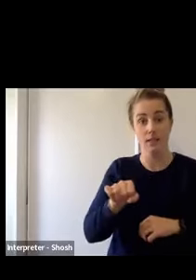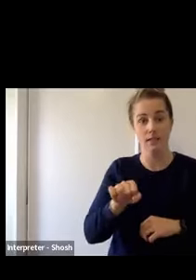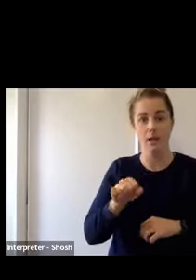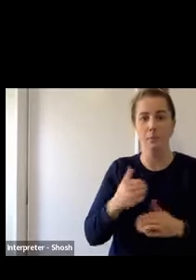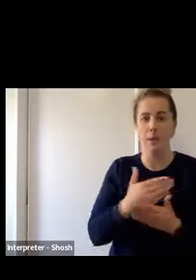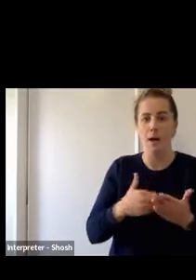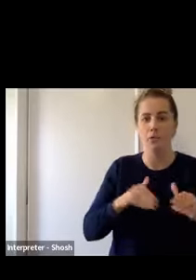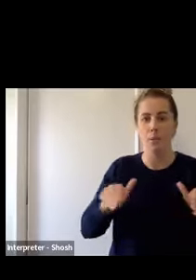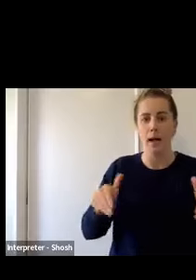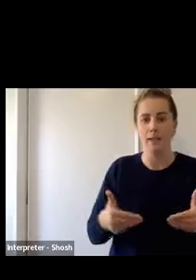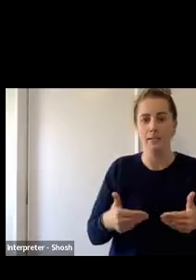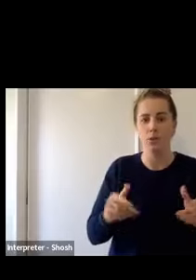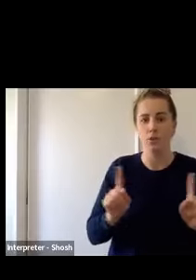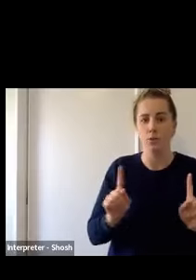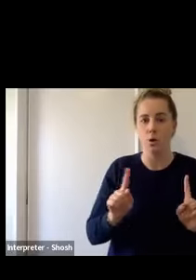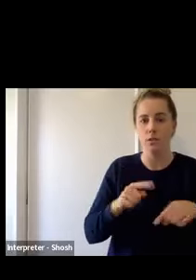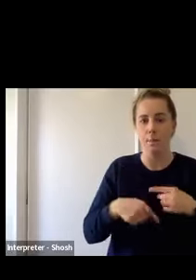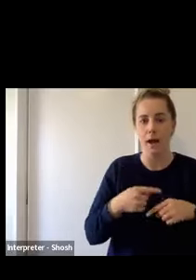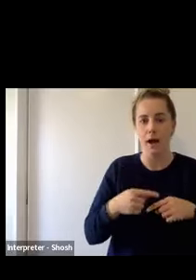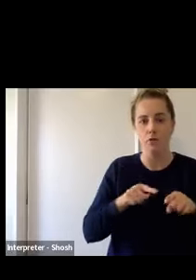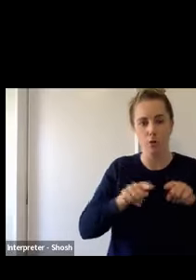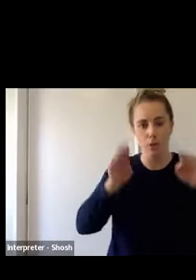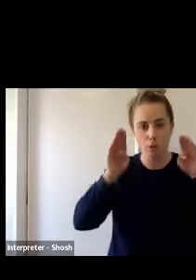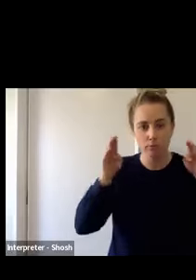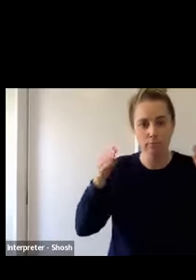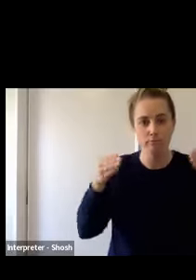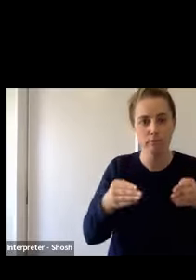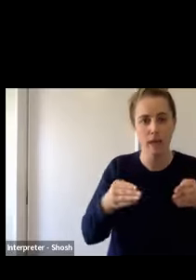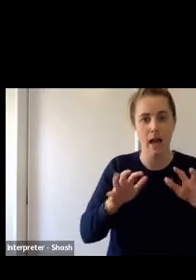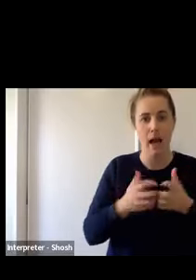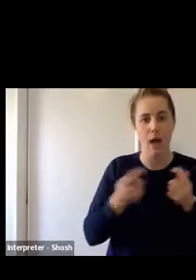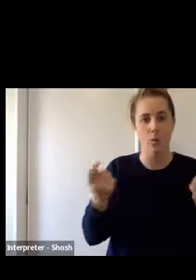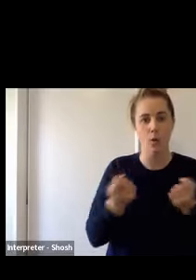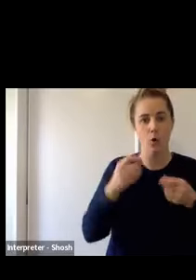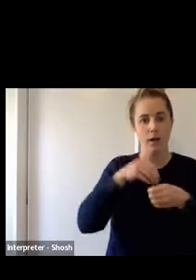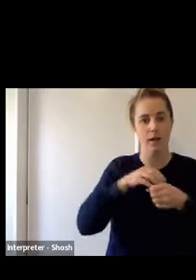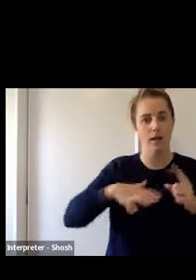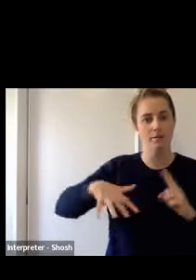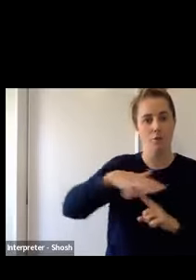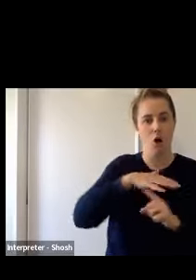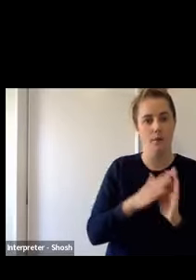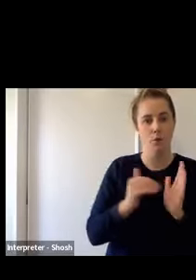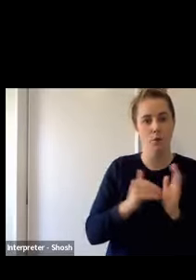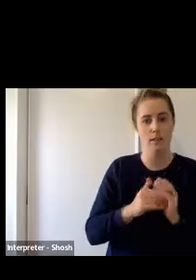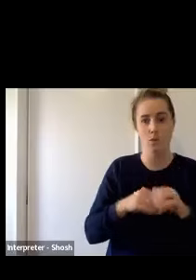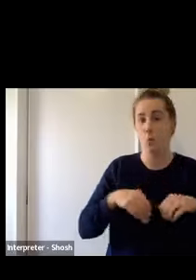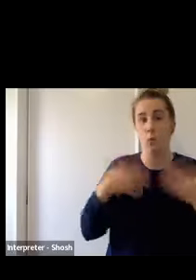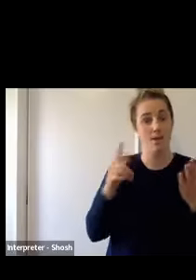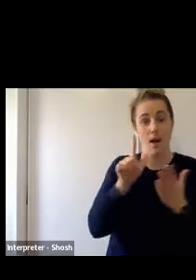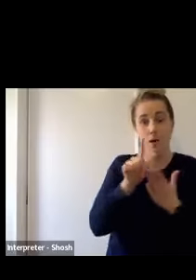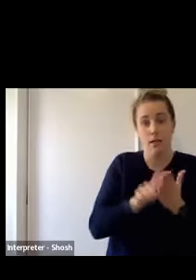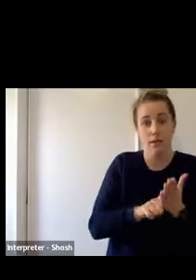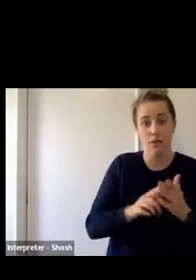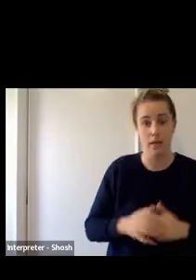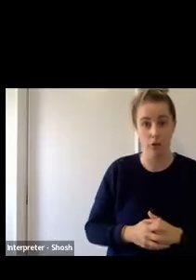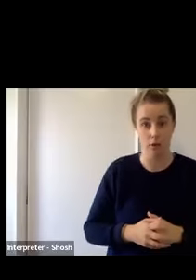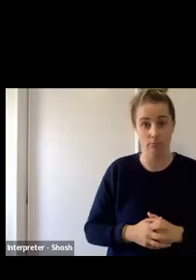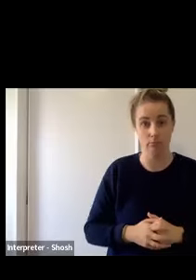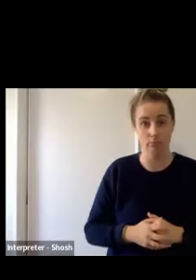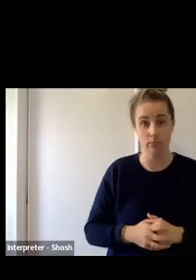induction was zeroing in on how we operate in an environment here in New Zealand without legislation, as